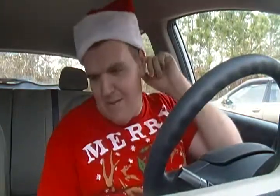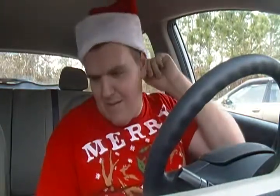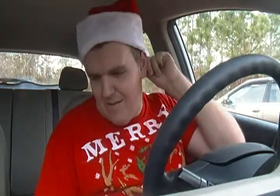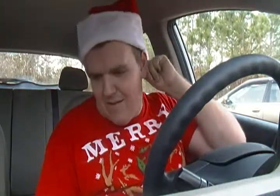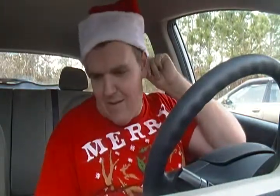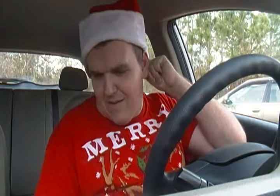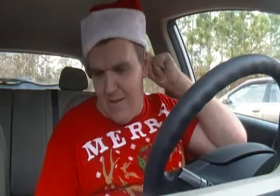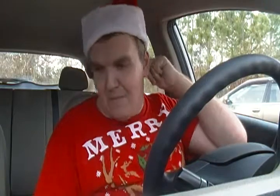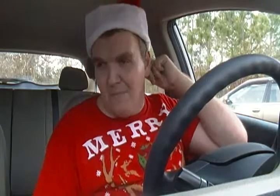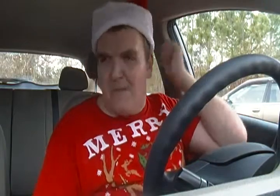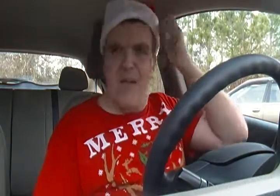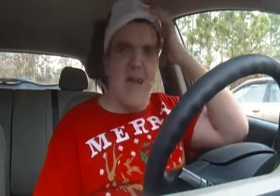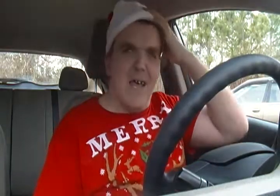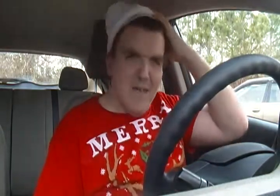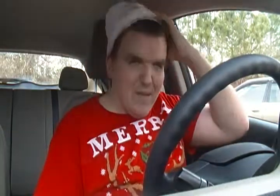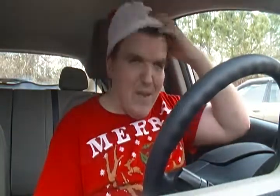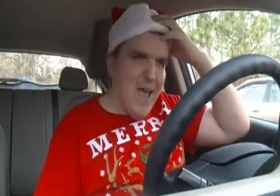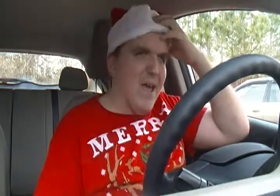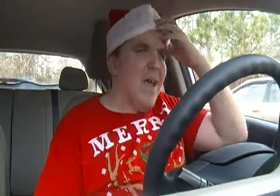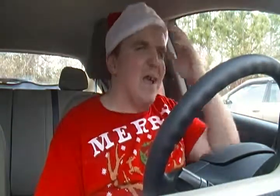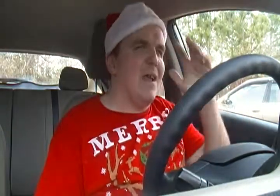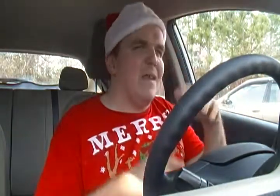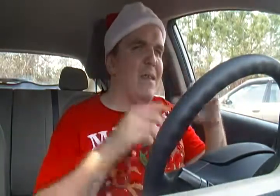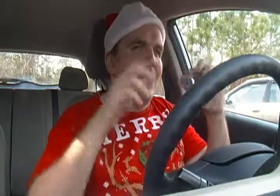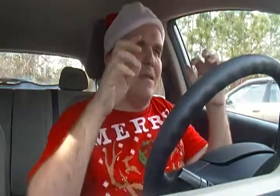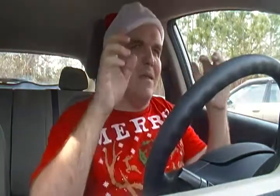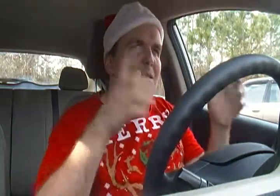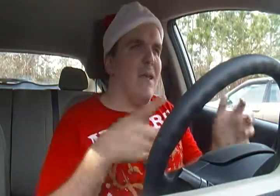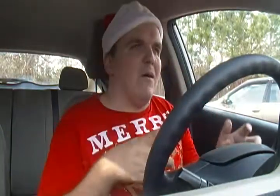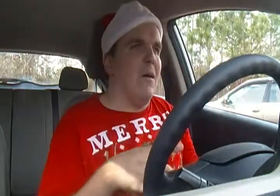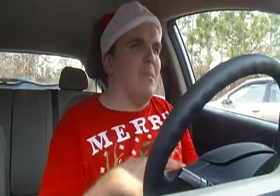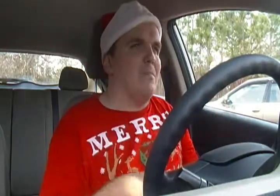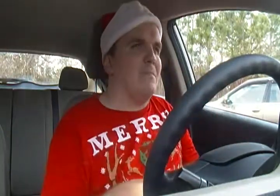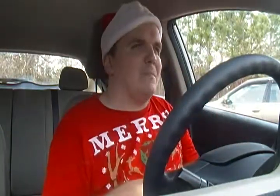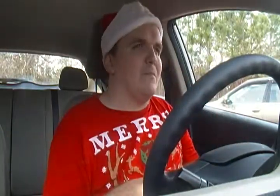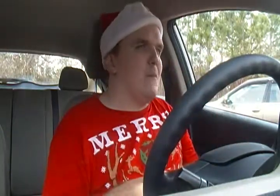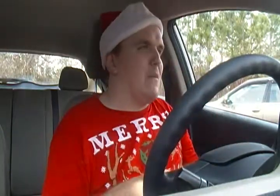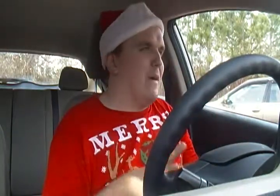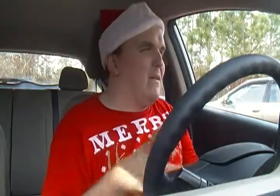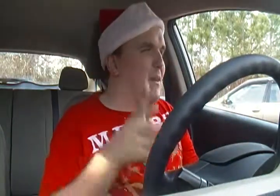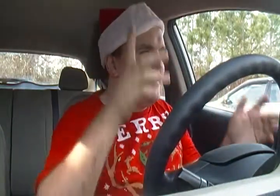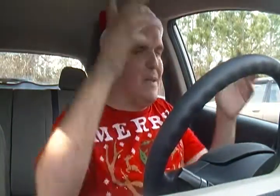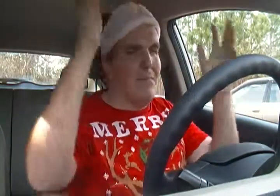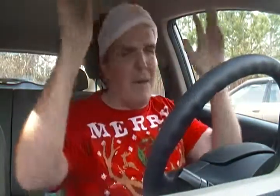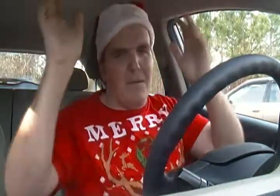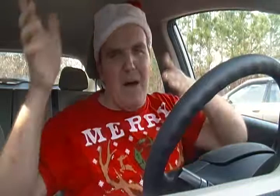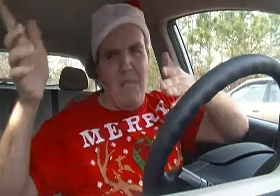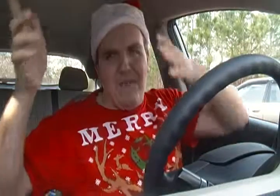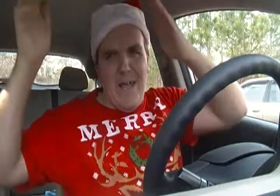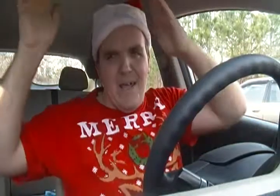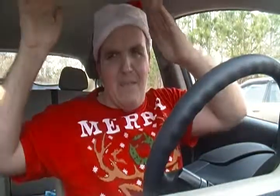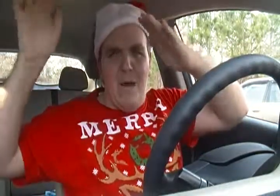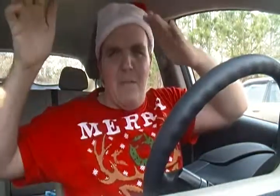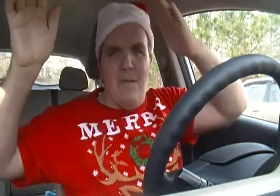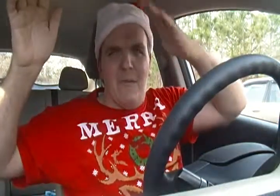and the dad and they're um they're up the mom and the the mom and